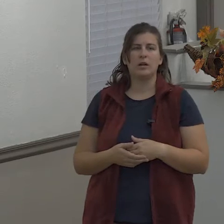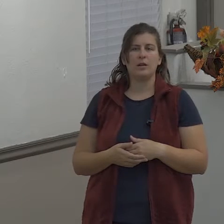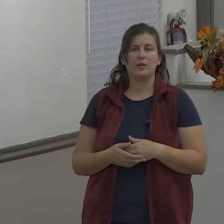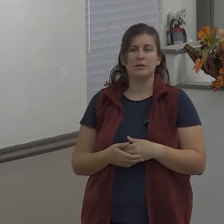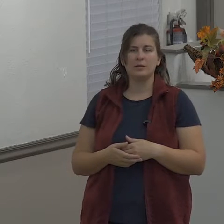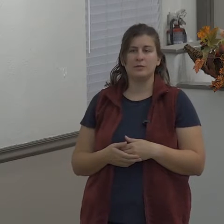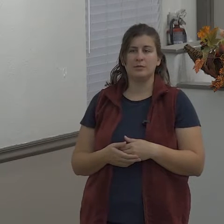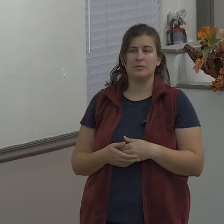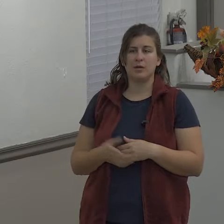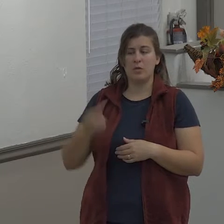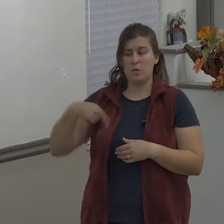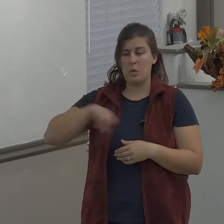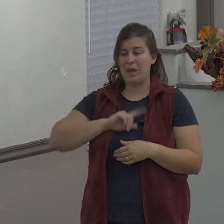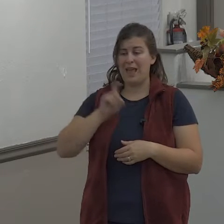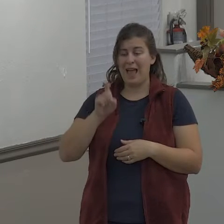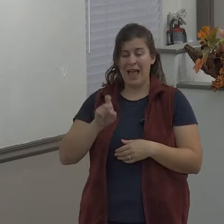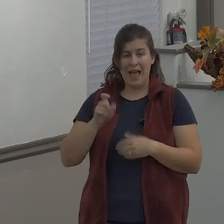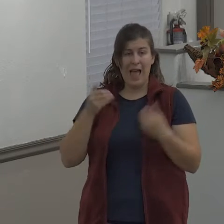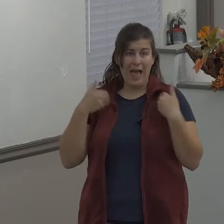There's a dearth in the land.